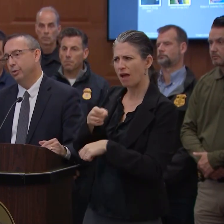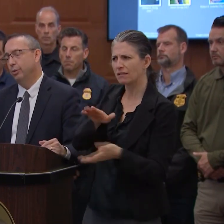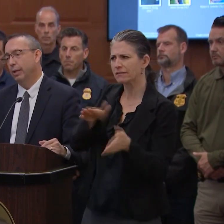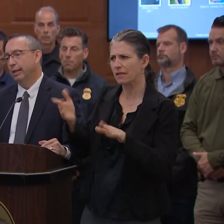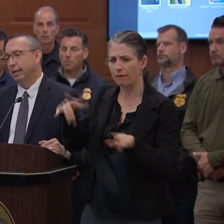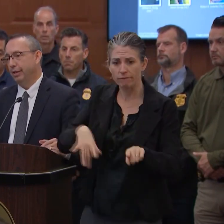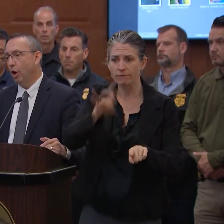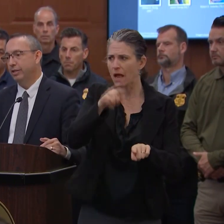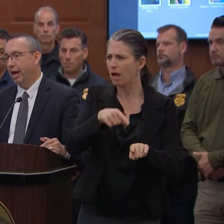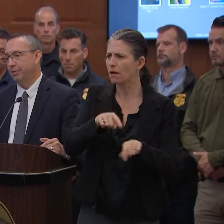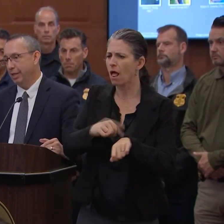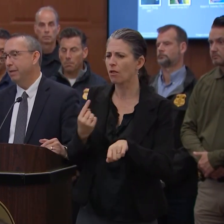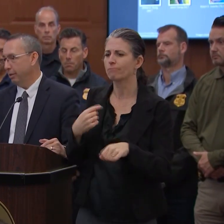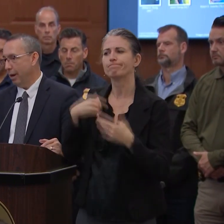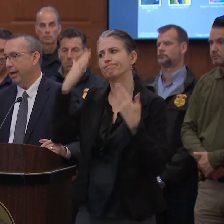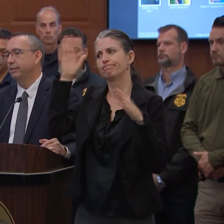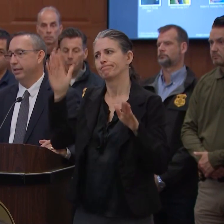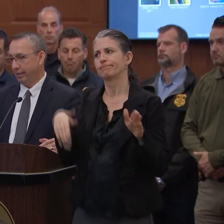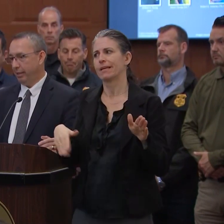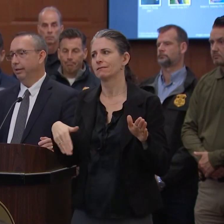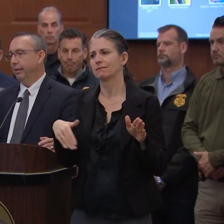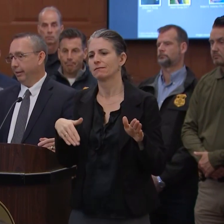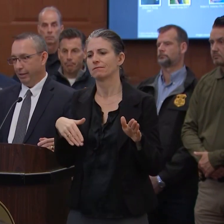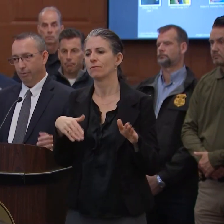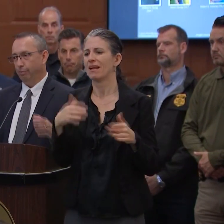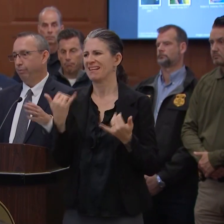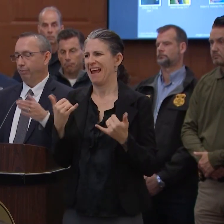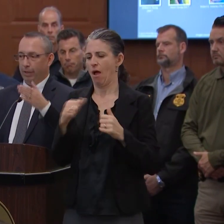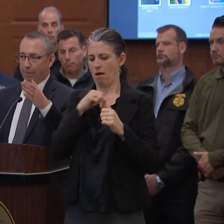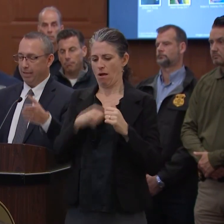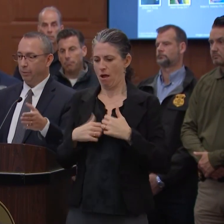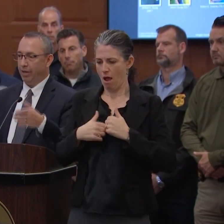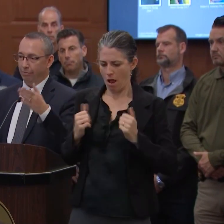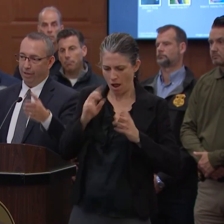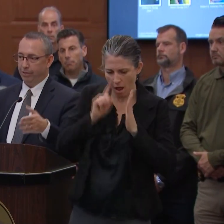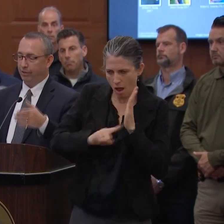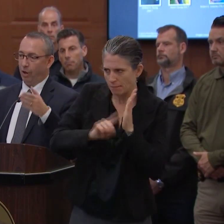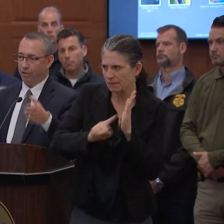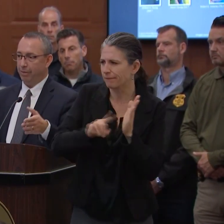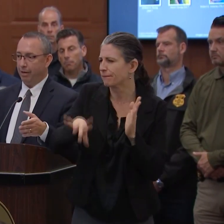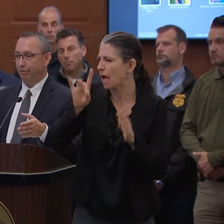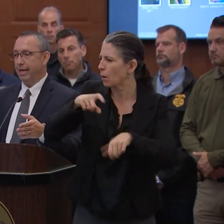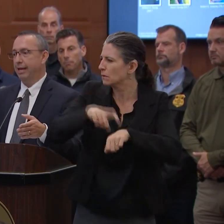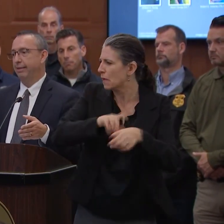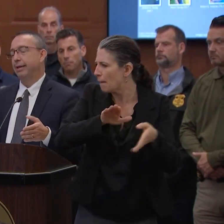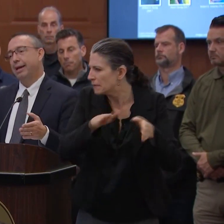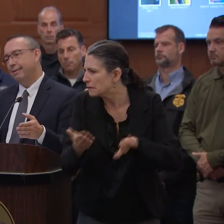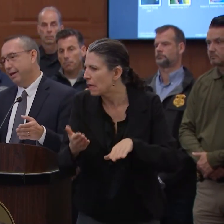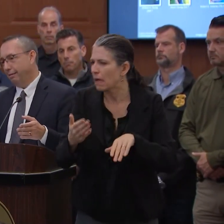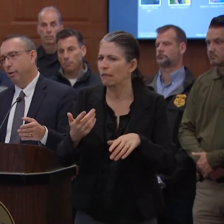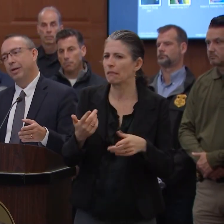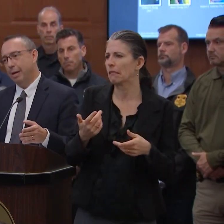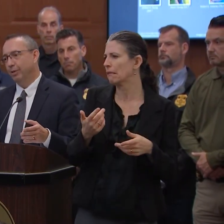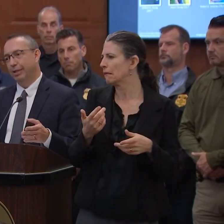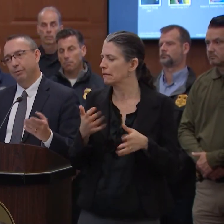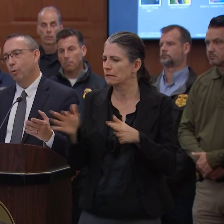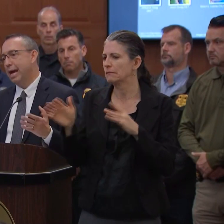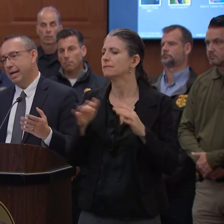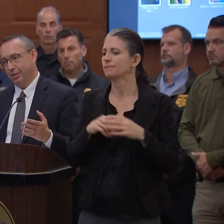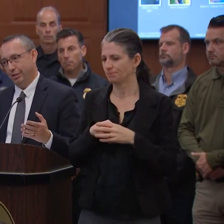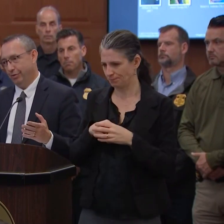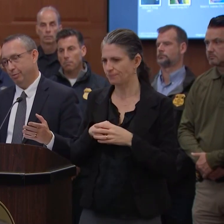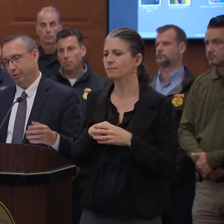down to the autopsy in many ways. They say, he passed away of this, cause and manner of death, and then they'll be able to